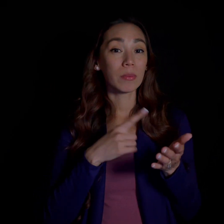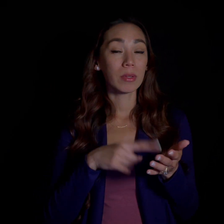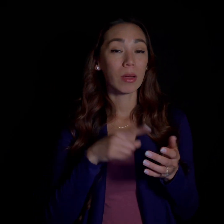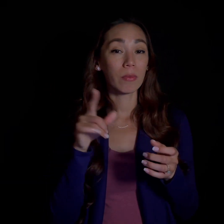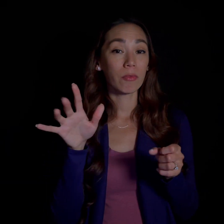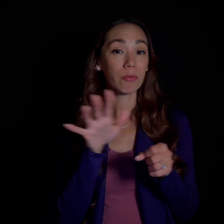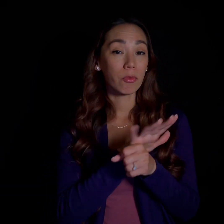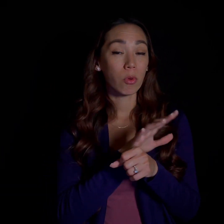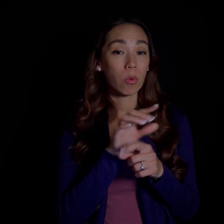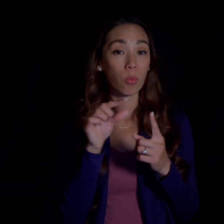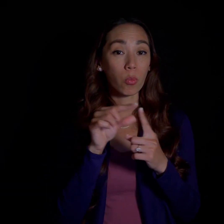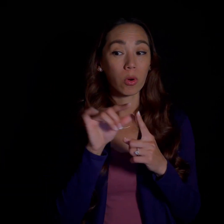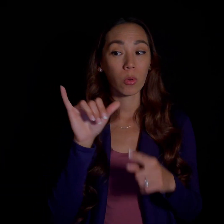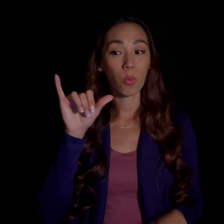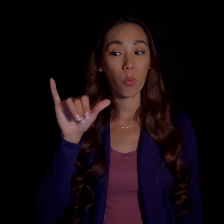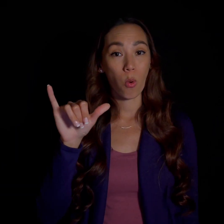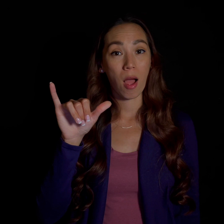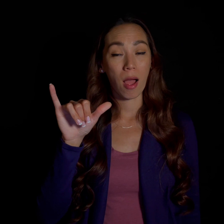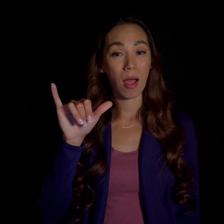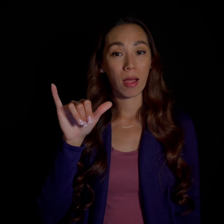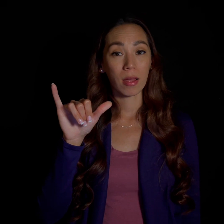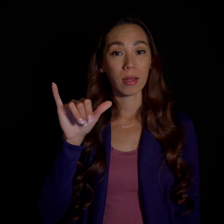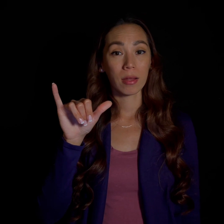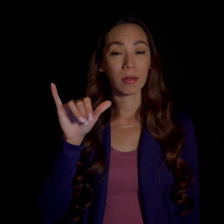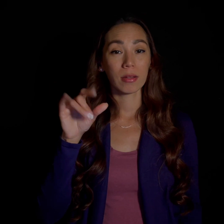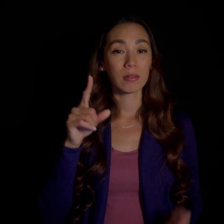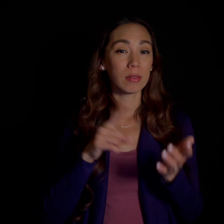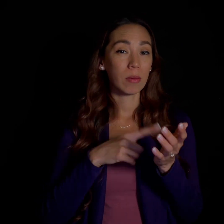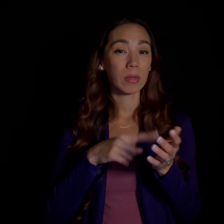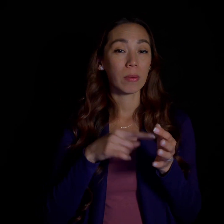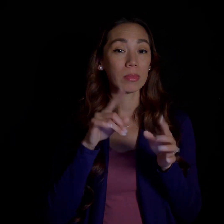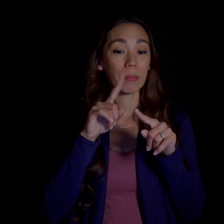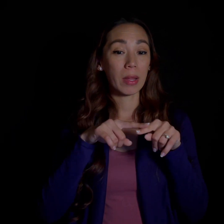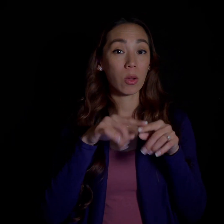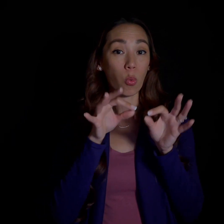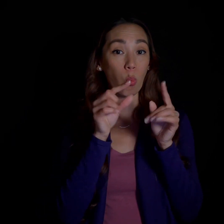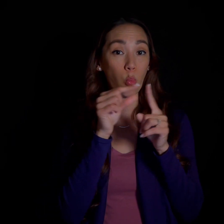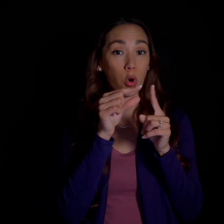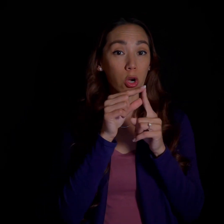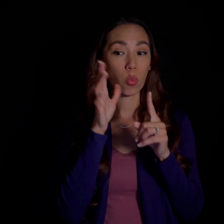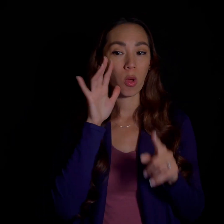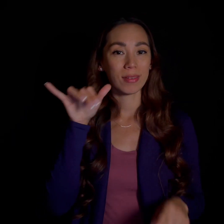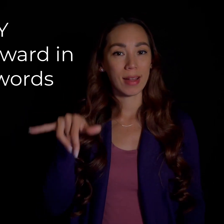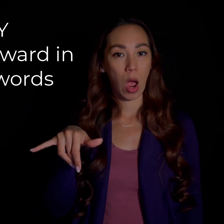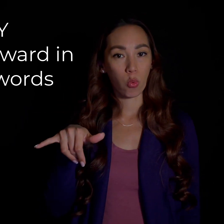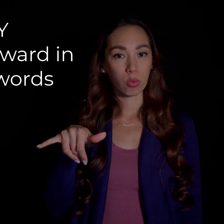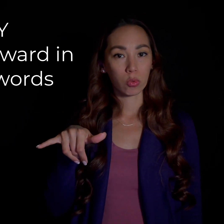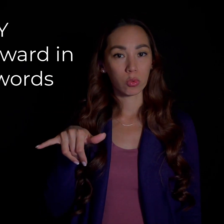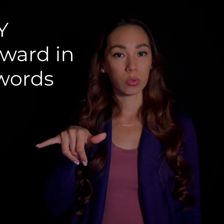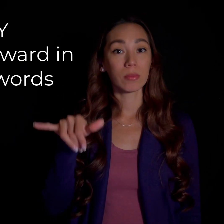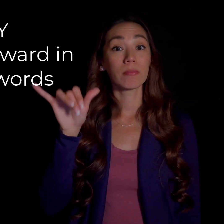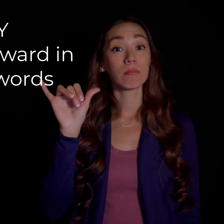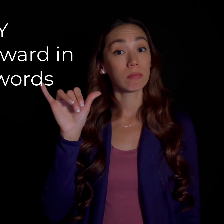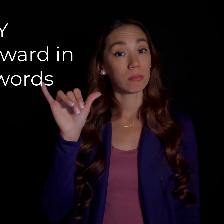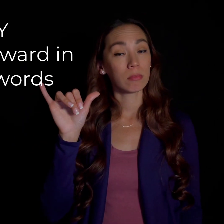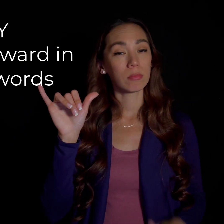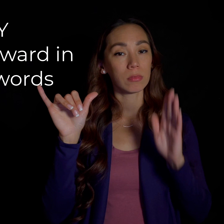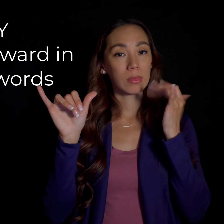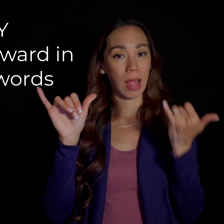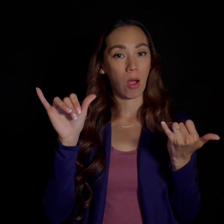Sometimes as you sign a full word, your Y is not going to be up, it's going to be more downward. So you'll notice that as we get into